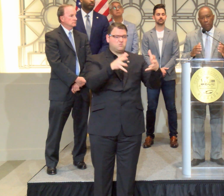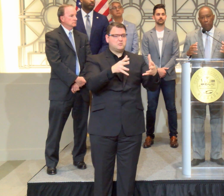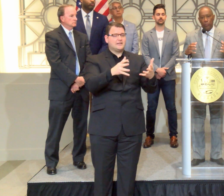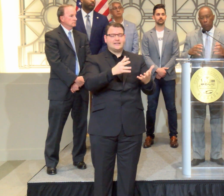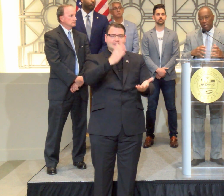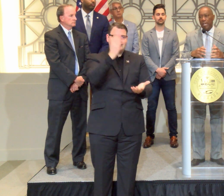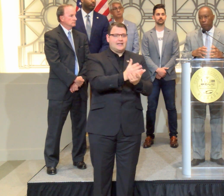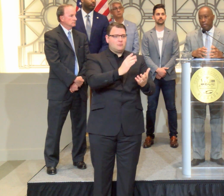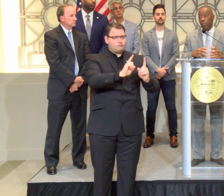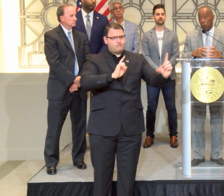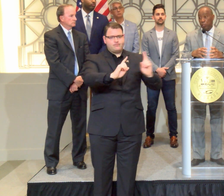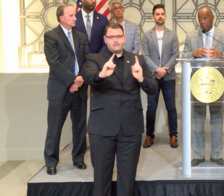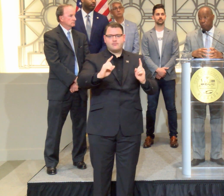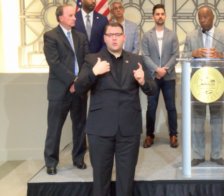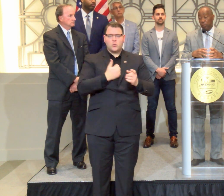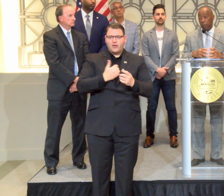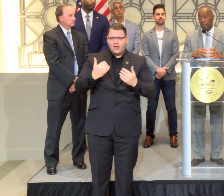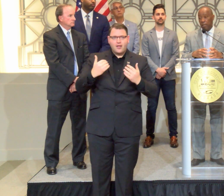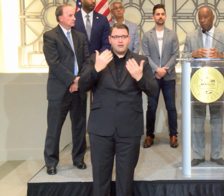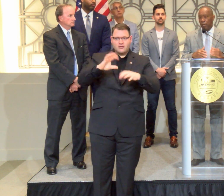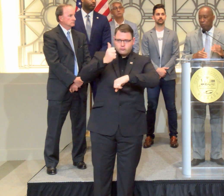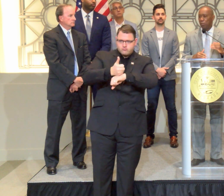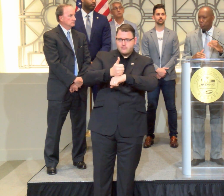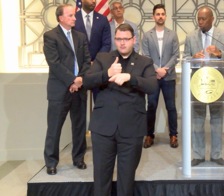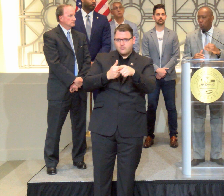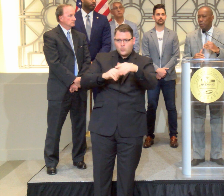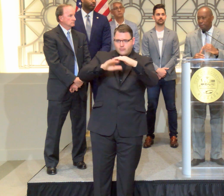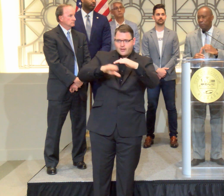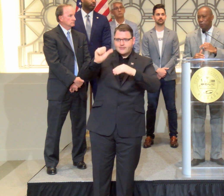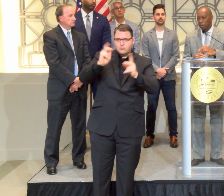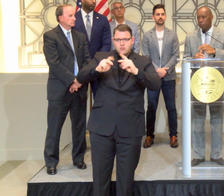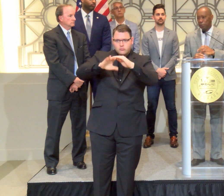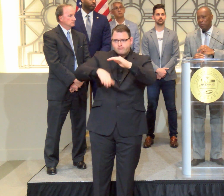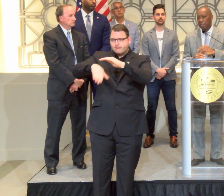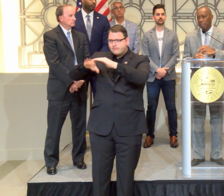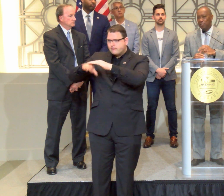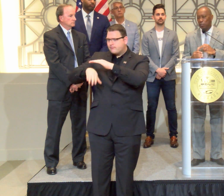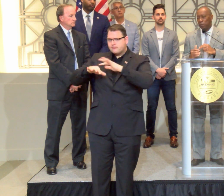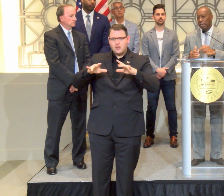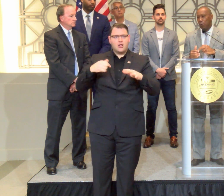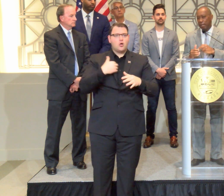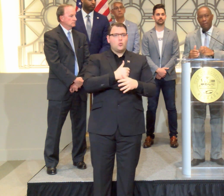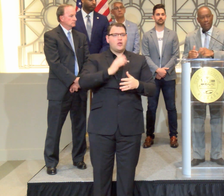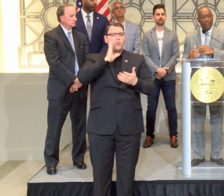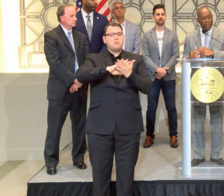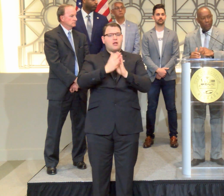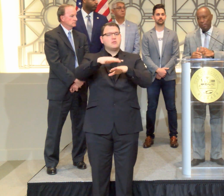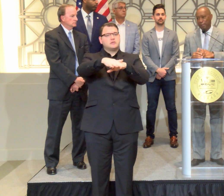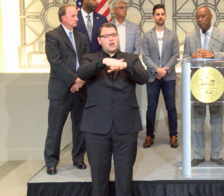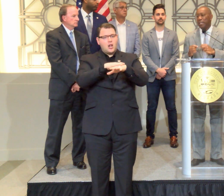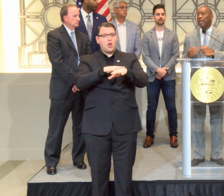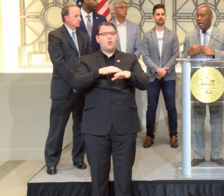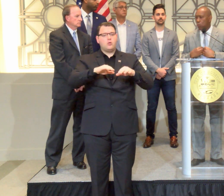say to people, don't be gathering in large numbers, that we are slowing the progression so that our healthcare